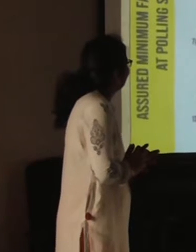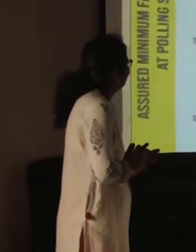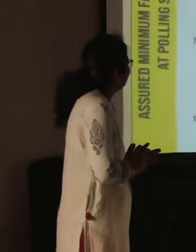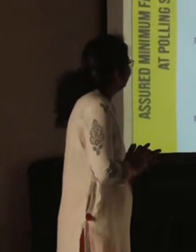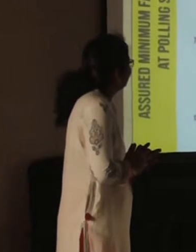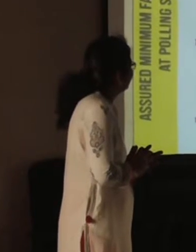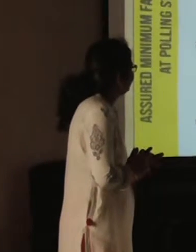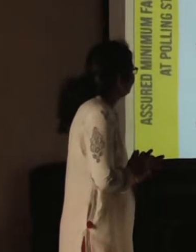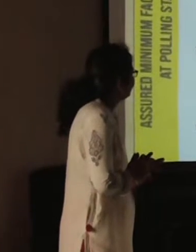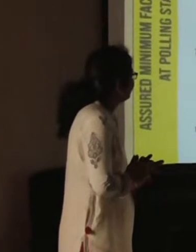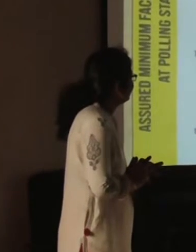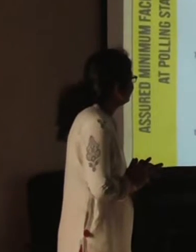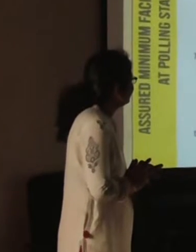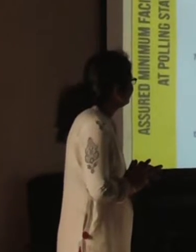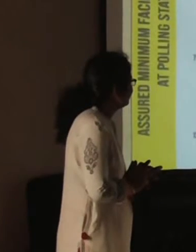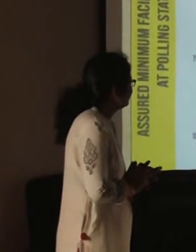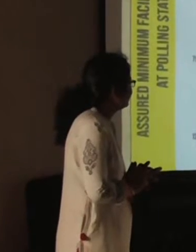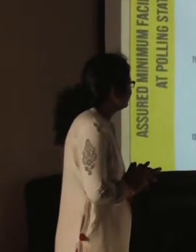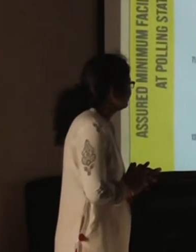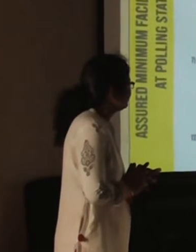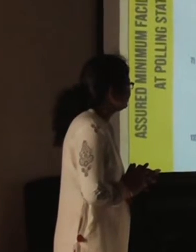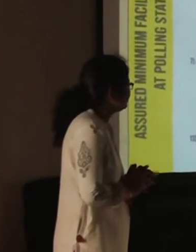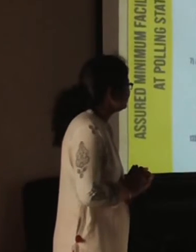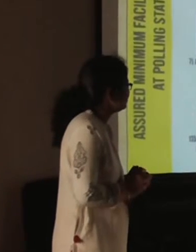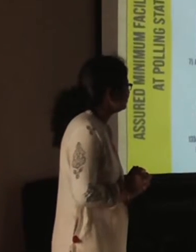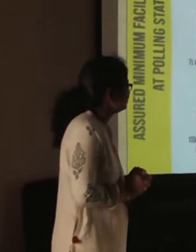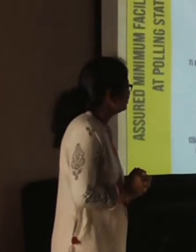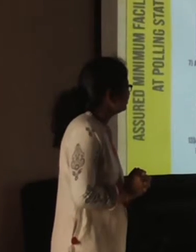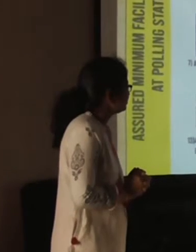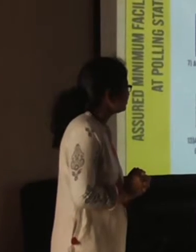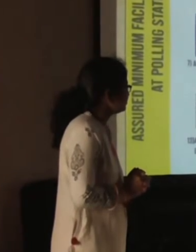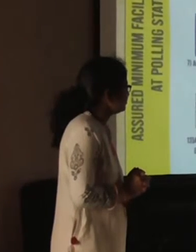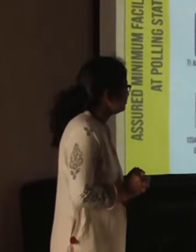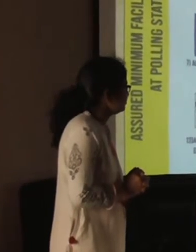different signages like separate entry and exit,